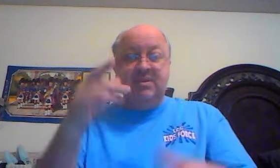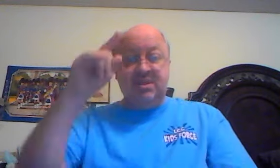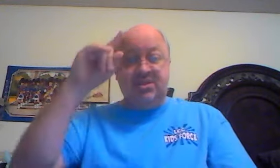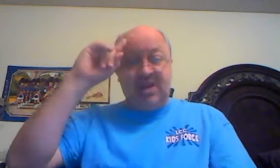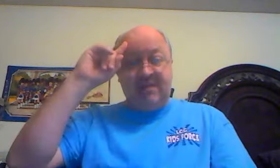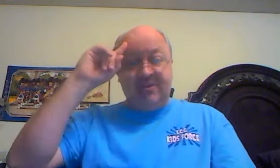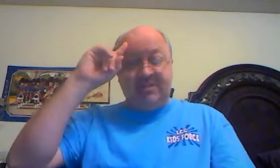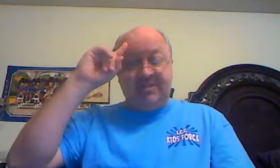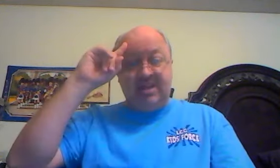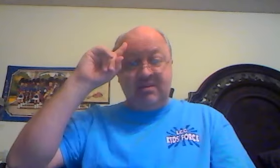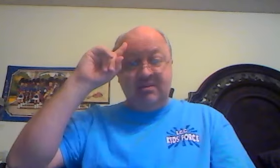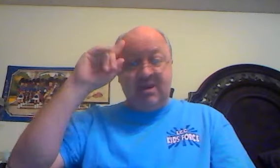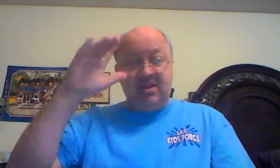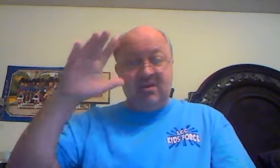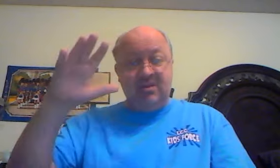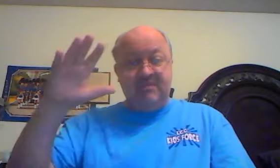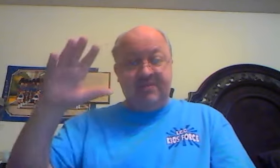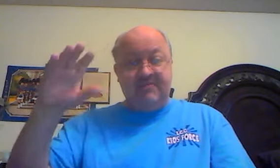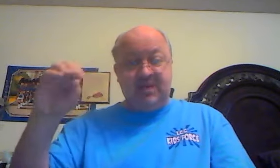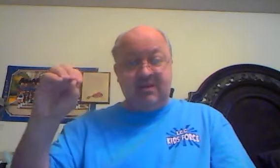touch your head for cent, and then go into 50.